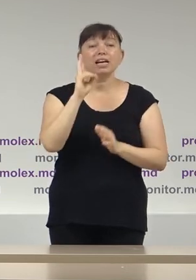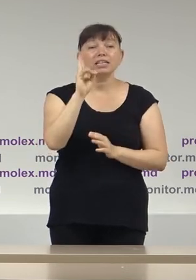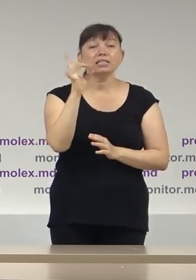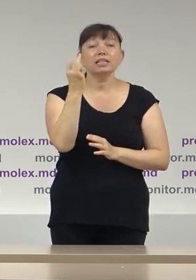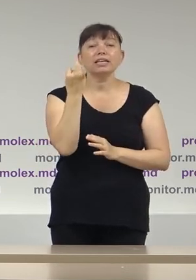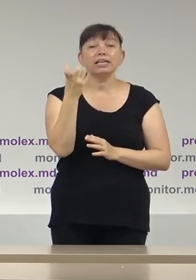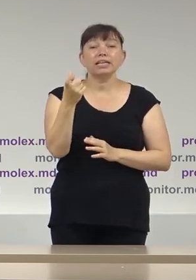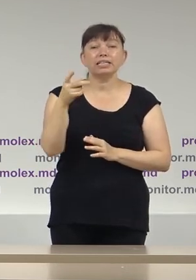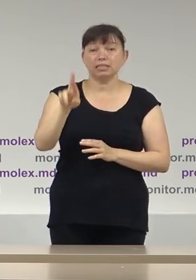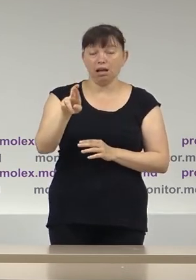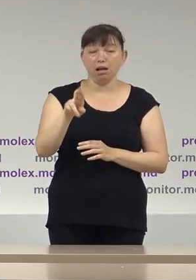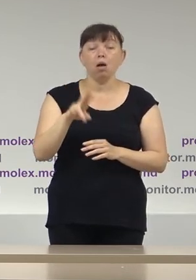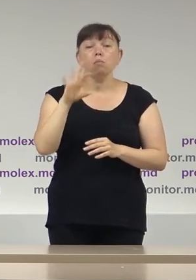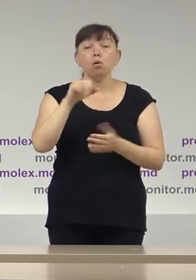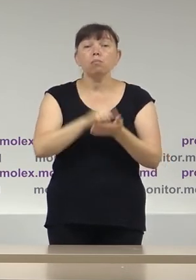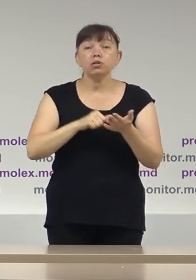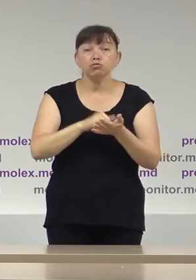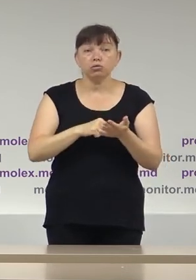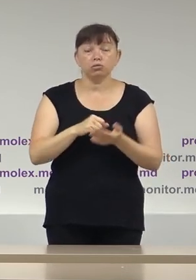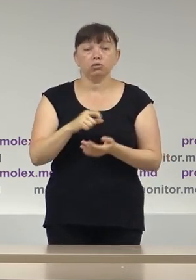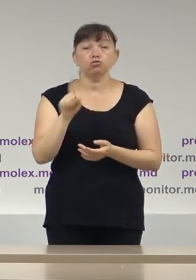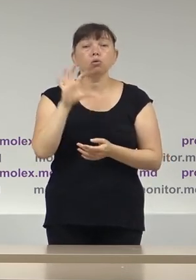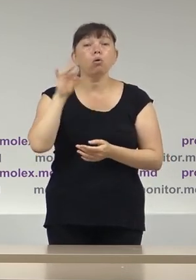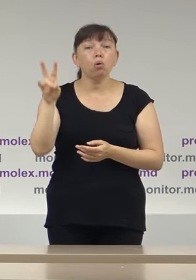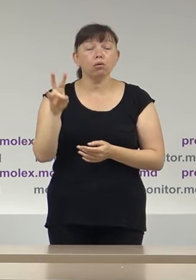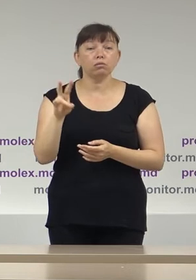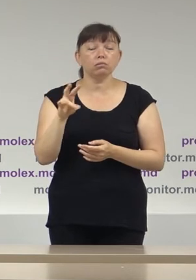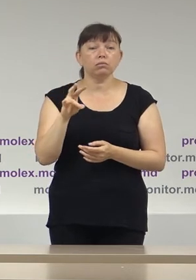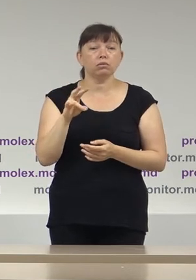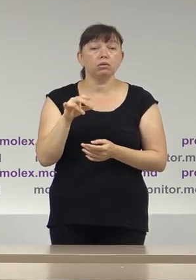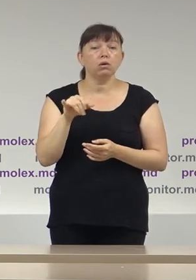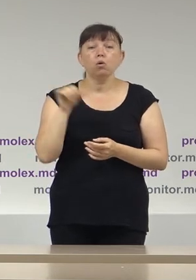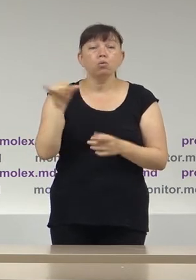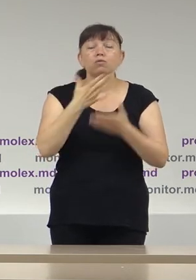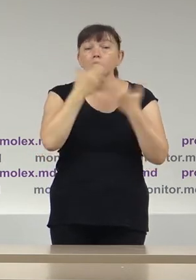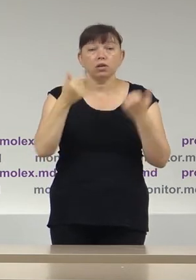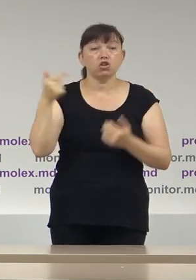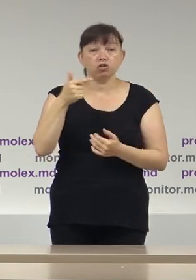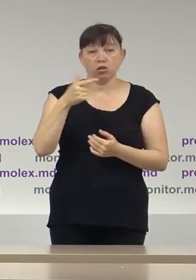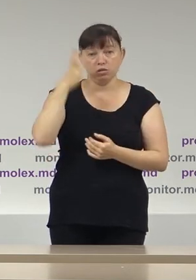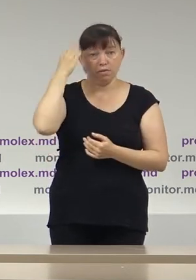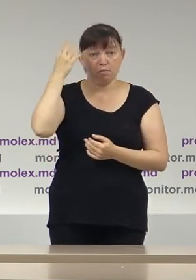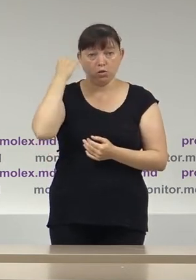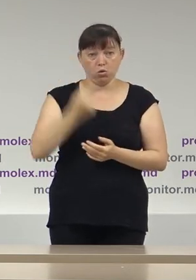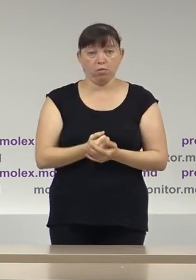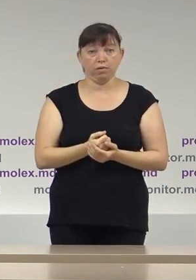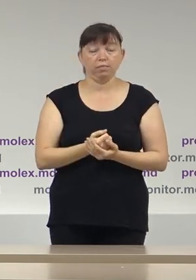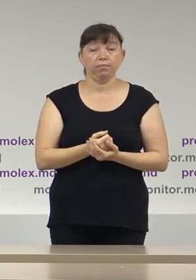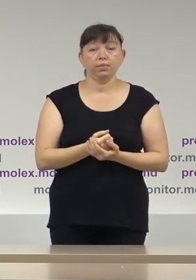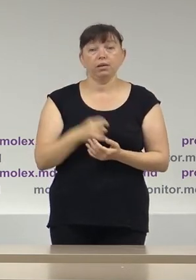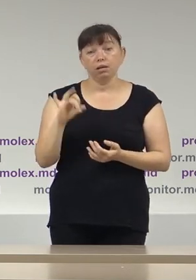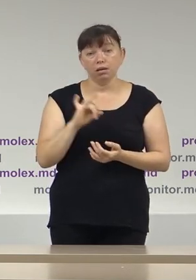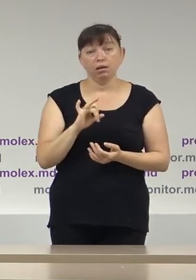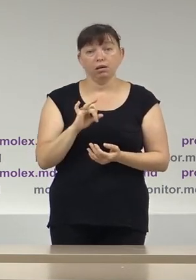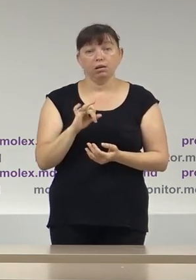Noi political party regarding the inclusion of Christian Rizia on the grounds that he does